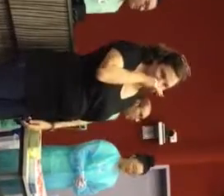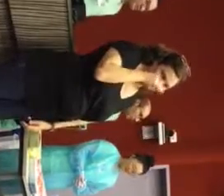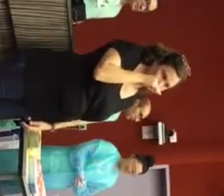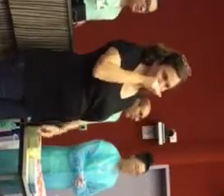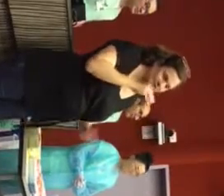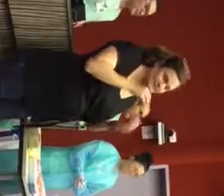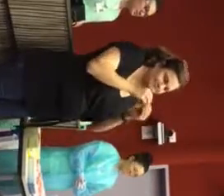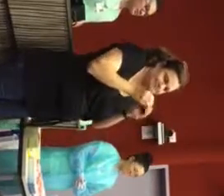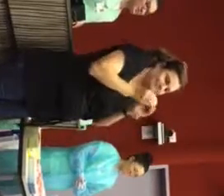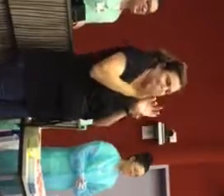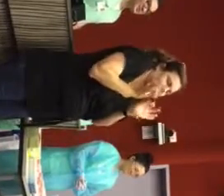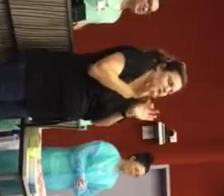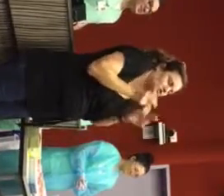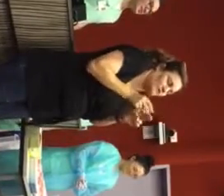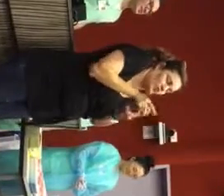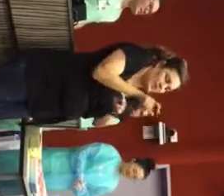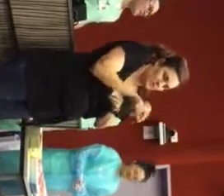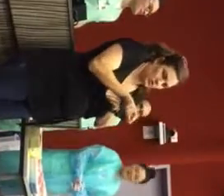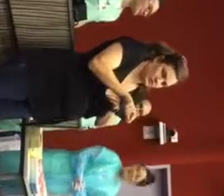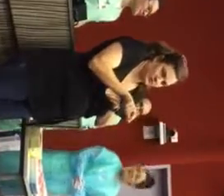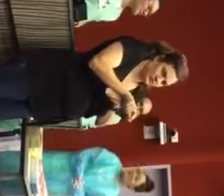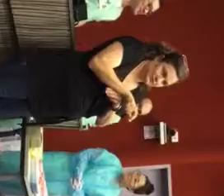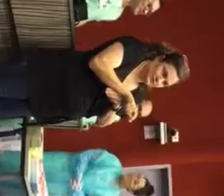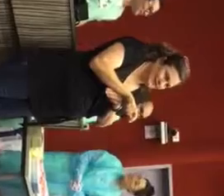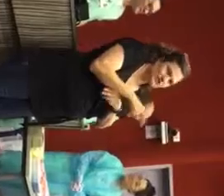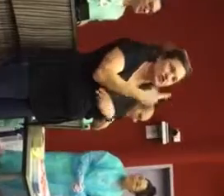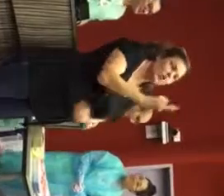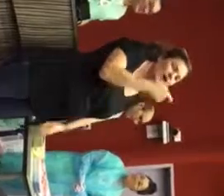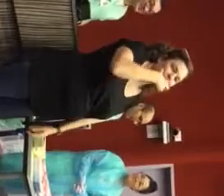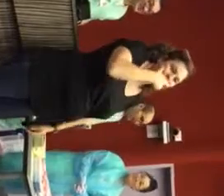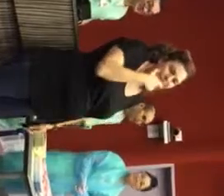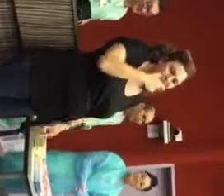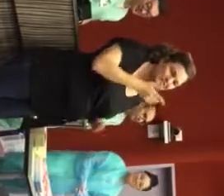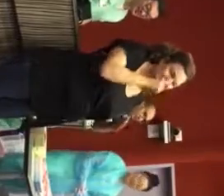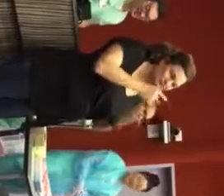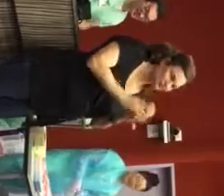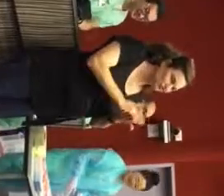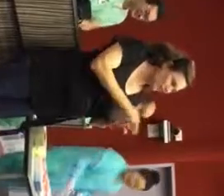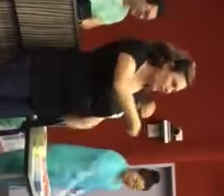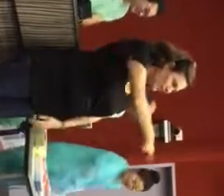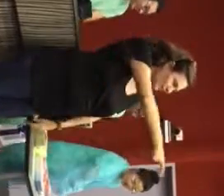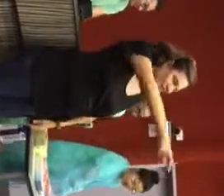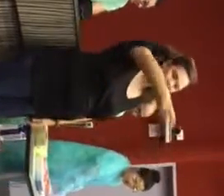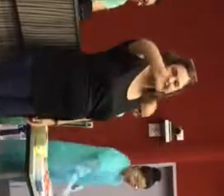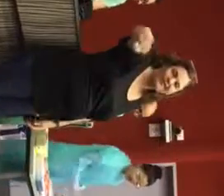tailored suit, like it's tailored for that person. It's not one size fits all. Yeah.